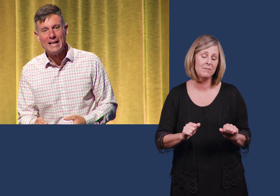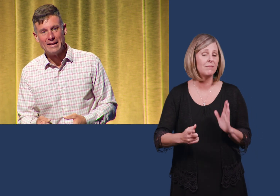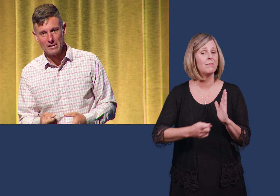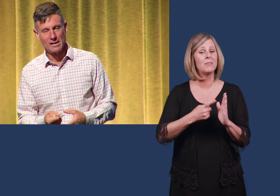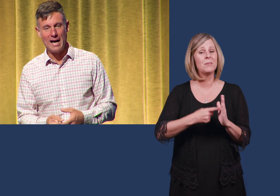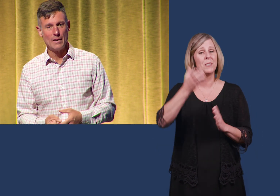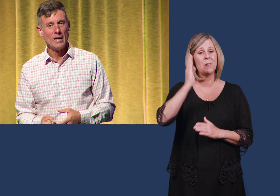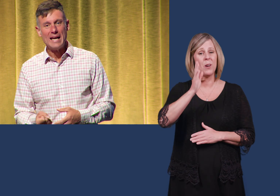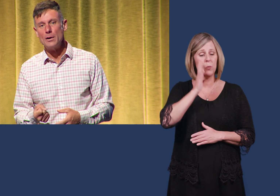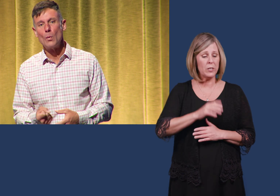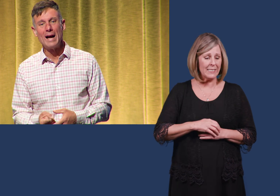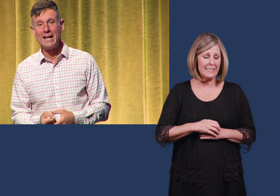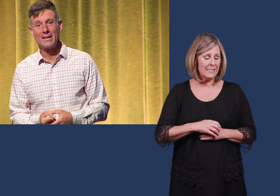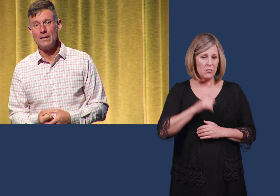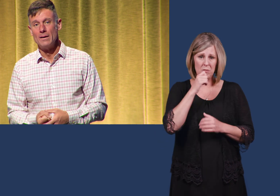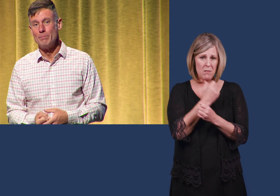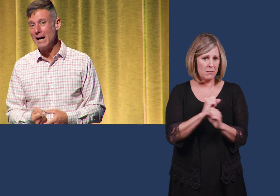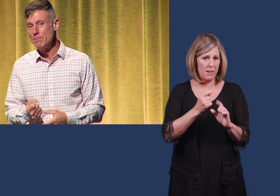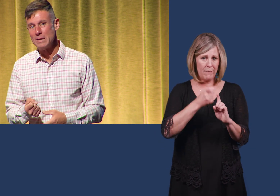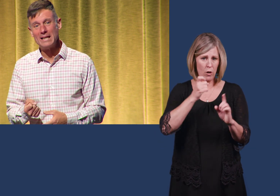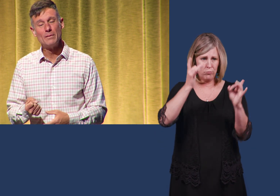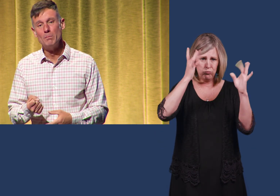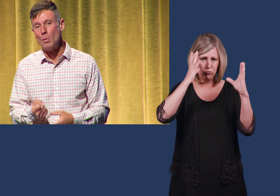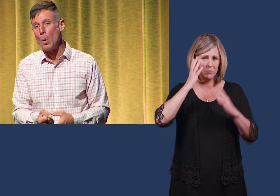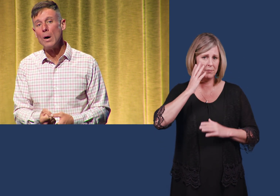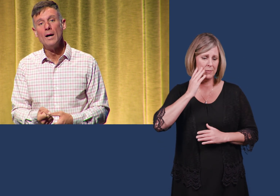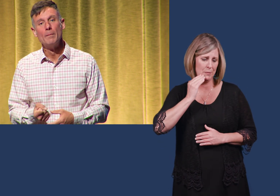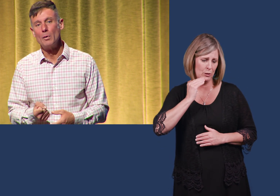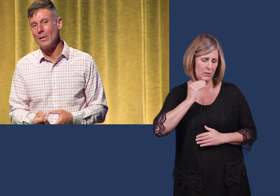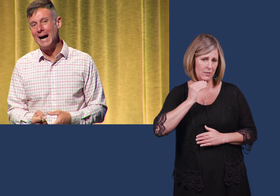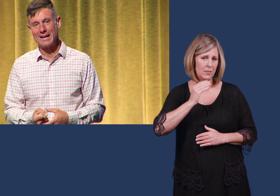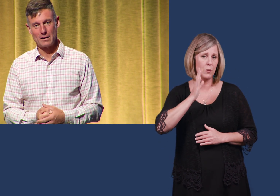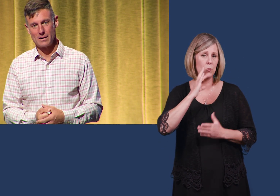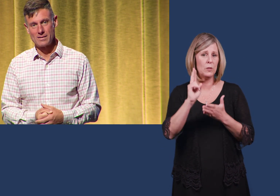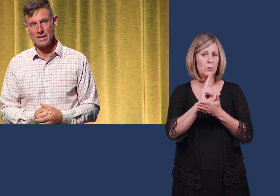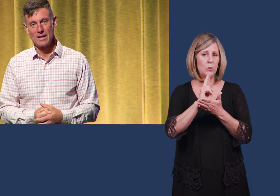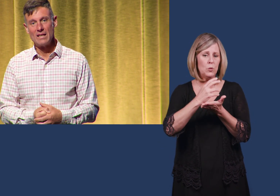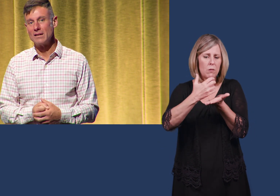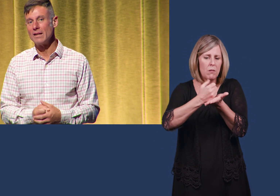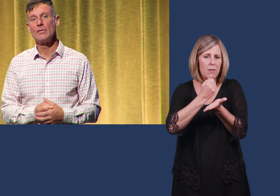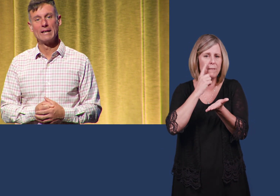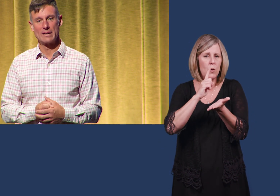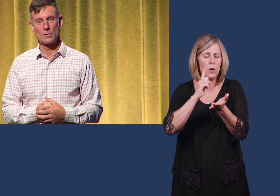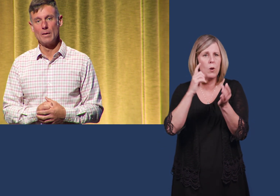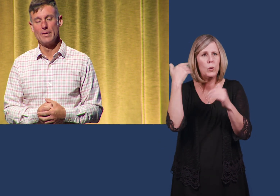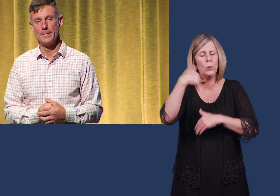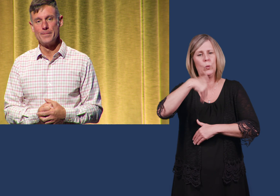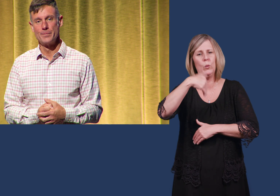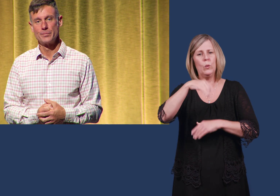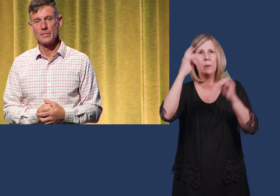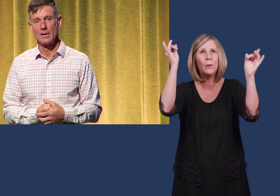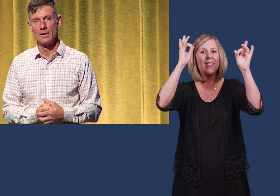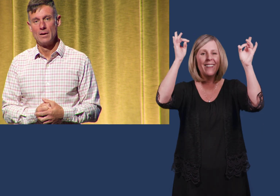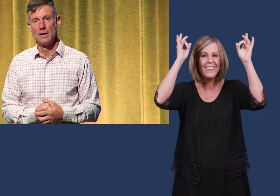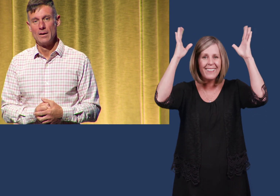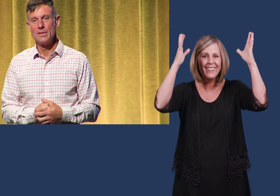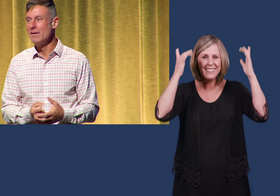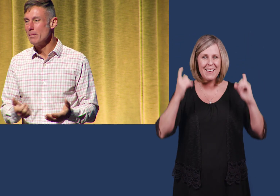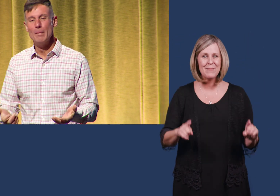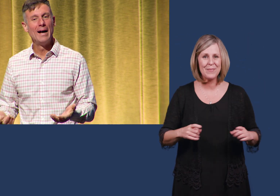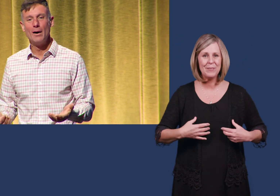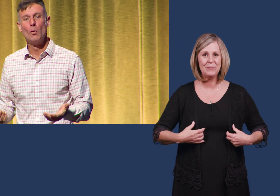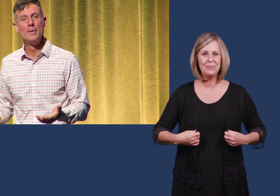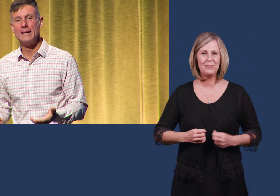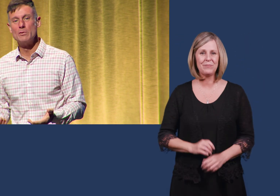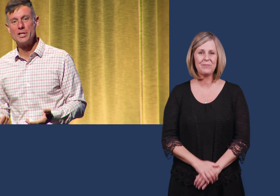them in our life in a way that might be even more miraculous than delivering us from them. If you've